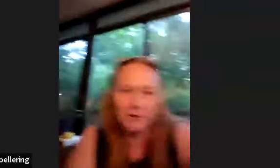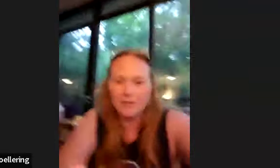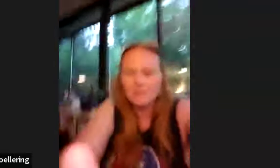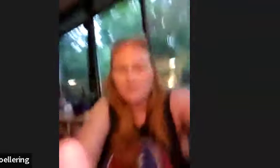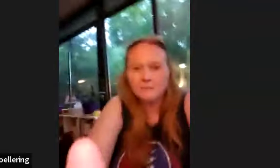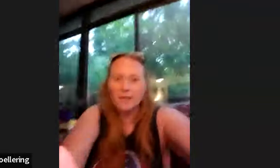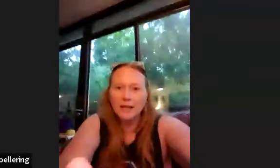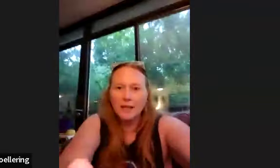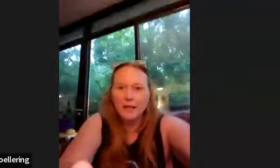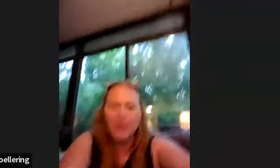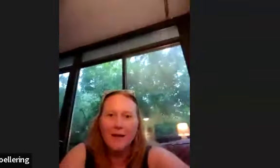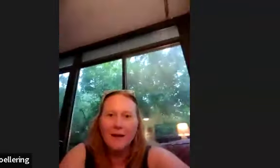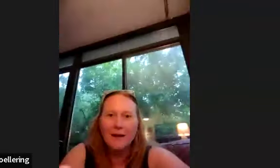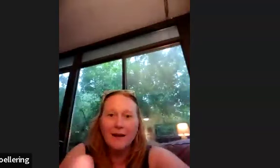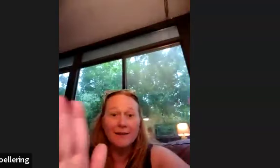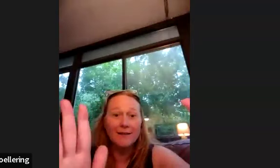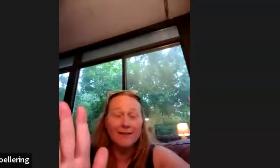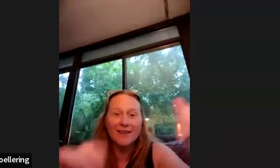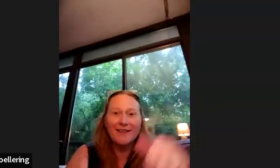Yes, 14. Mhm. There. Okay.